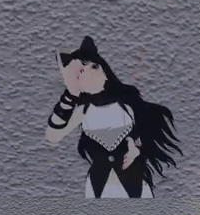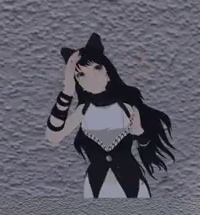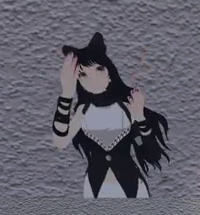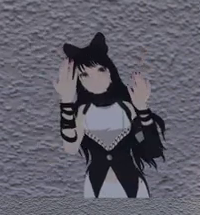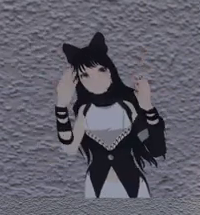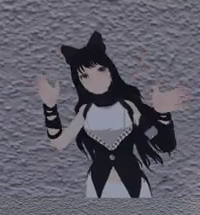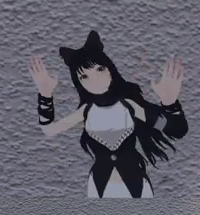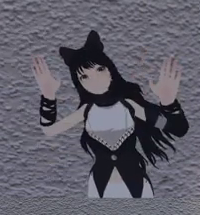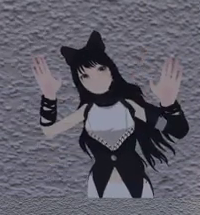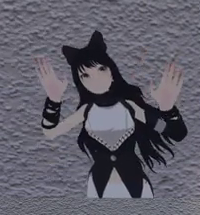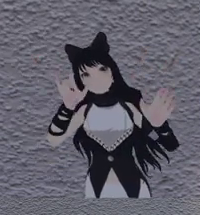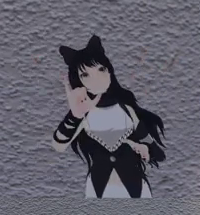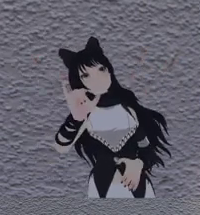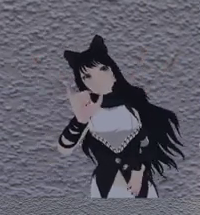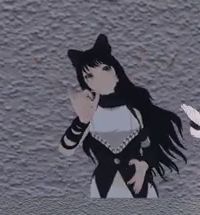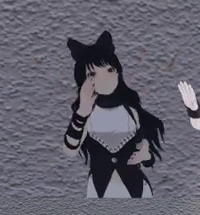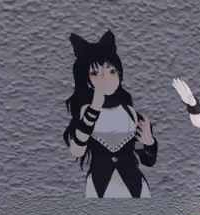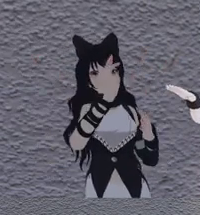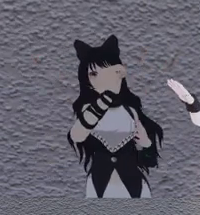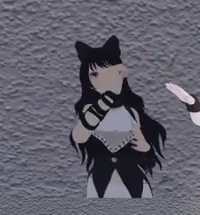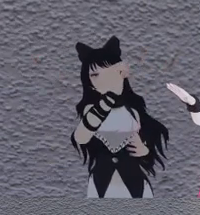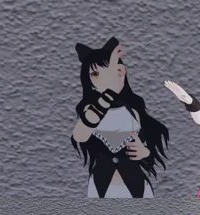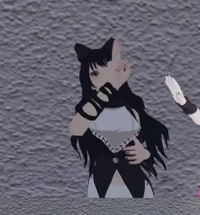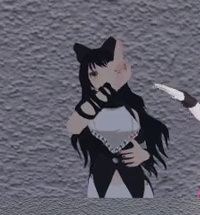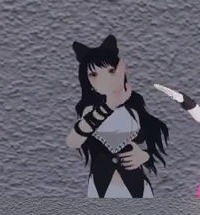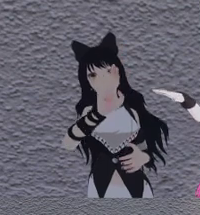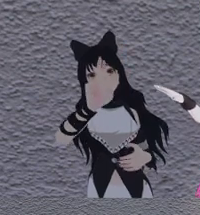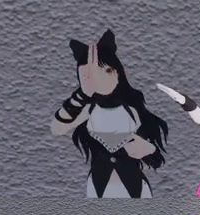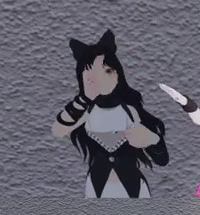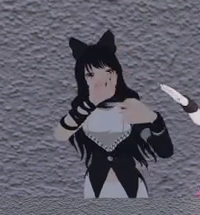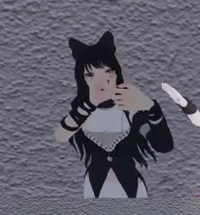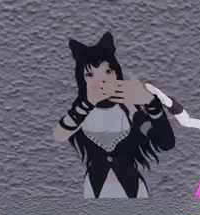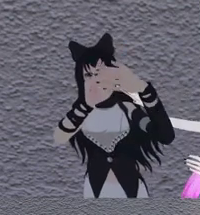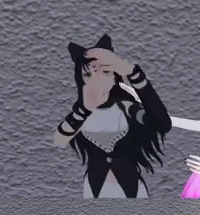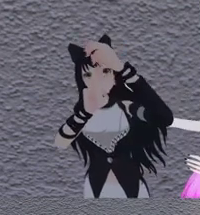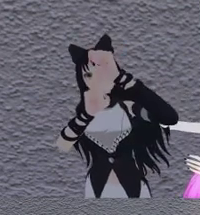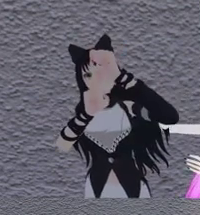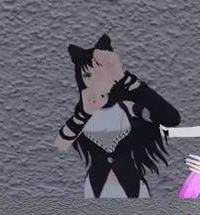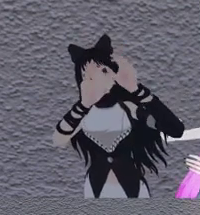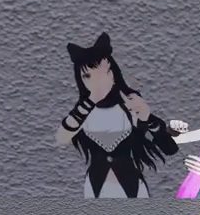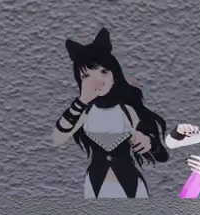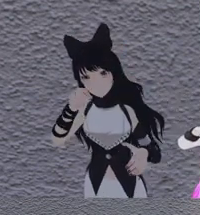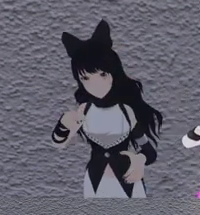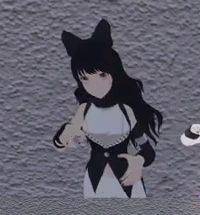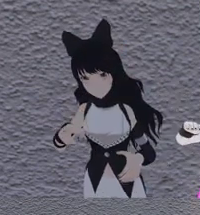What's the sign for end? It's also the same. Eh.